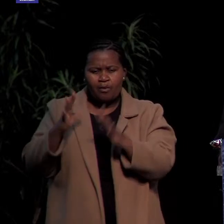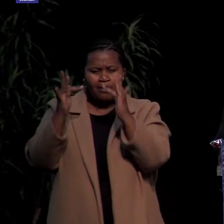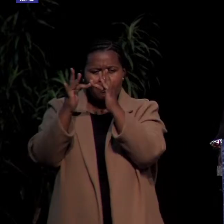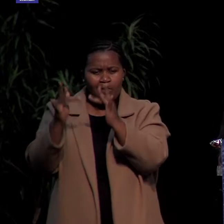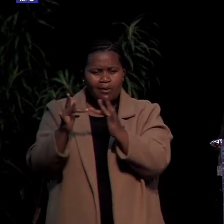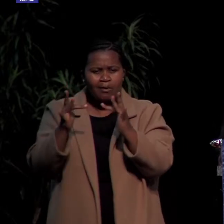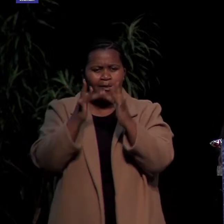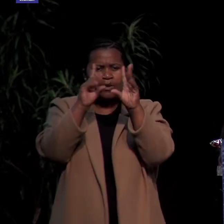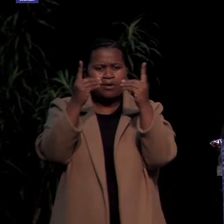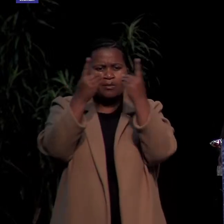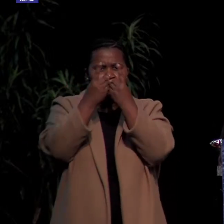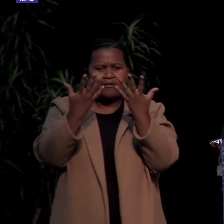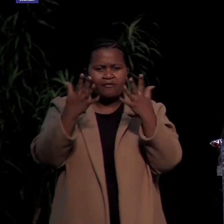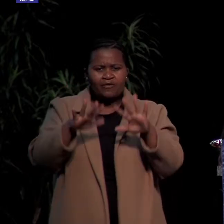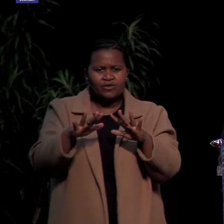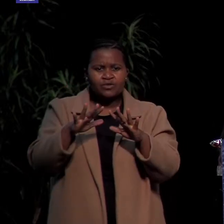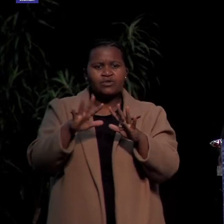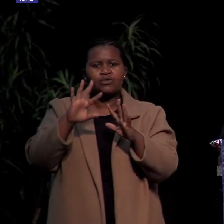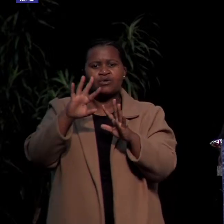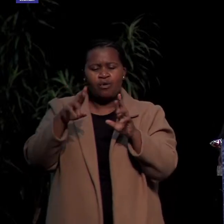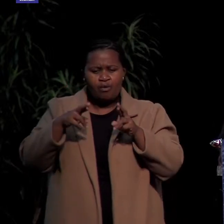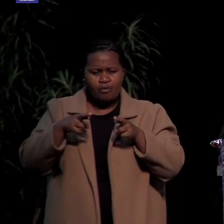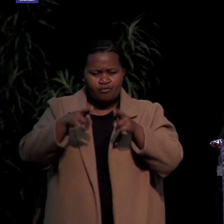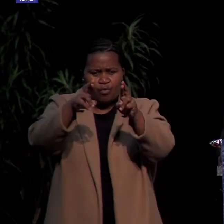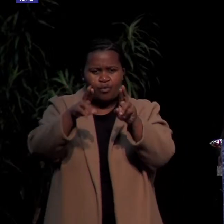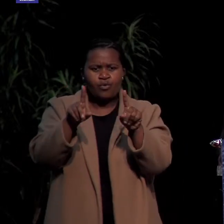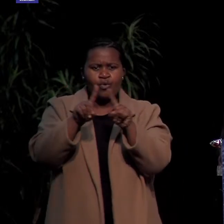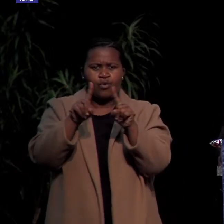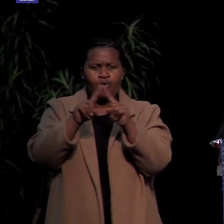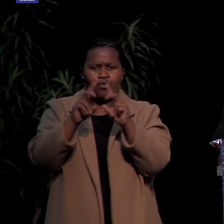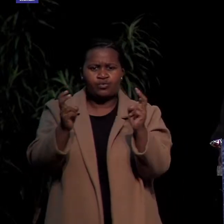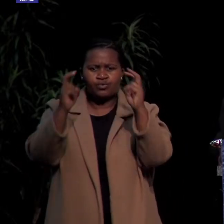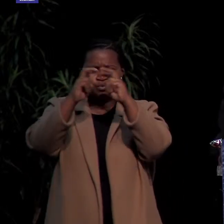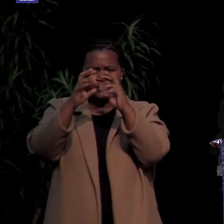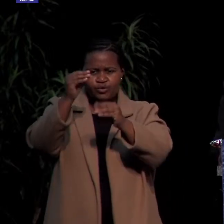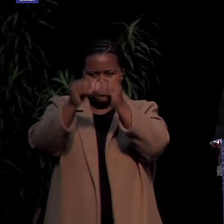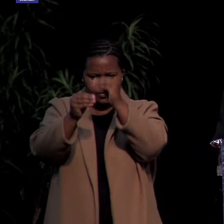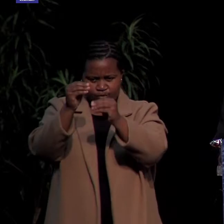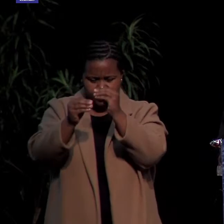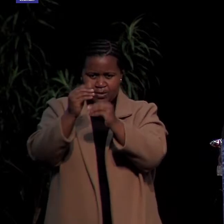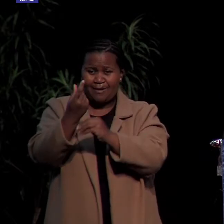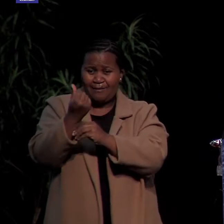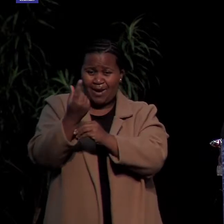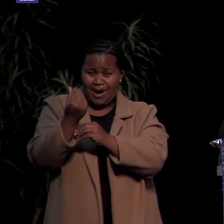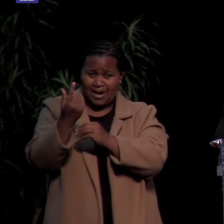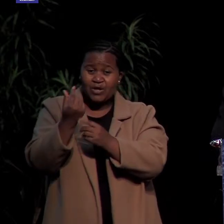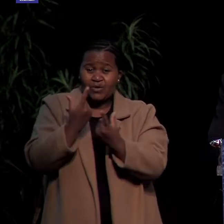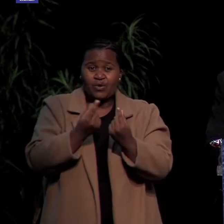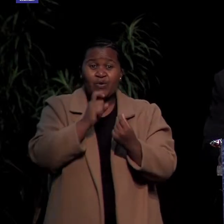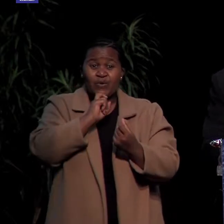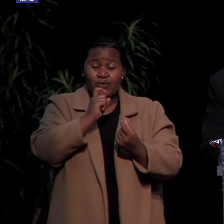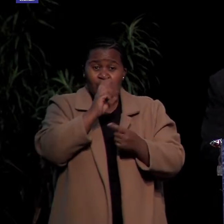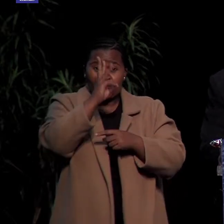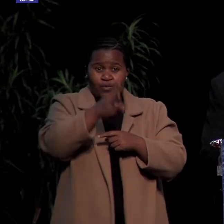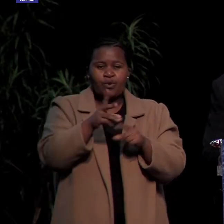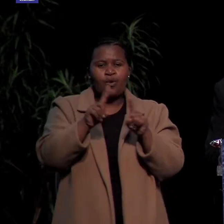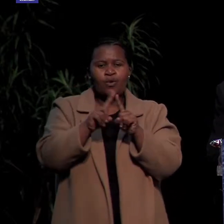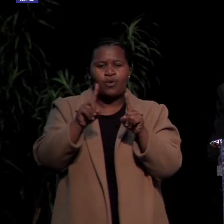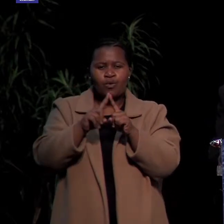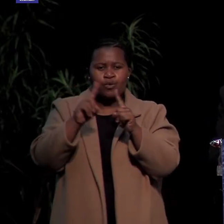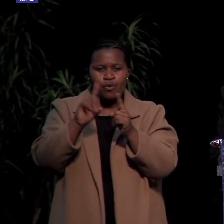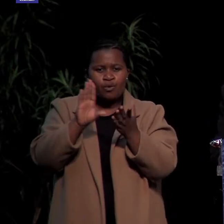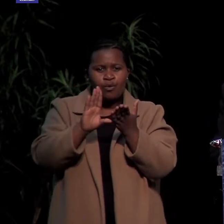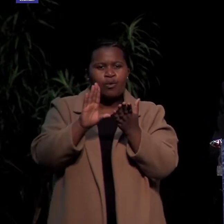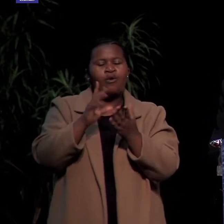by the departments on the roads, bridges that are going to be repaired. So this money has been committed. Task orders are issued